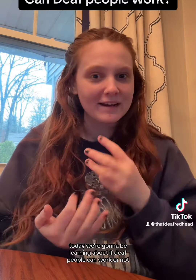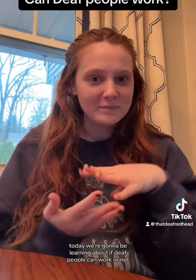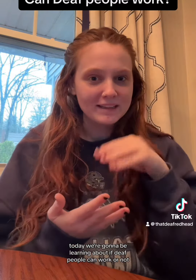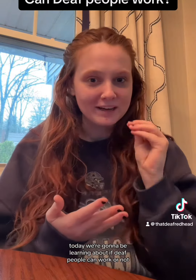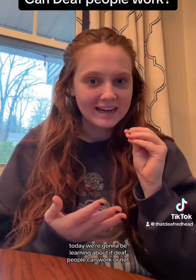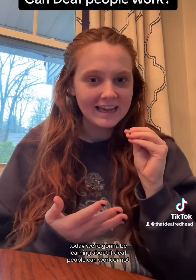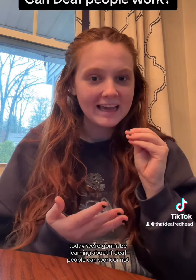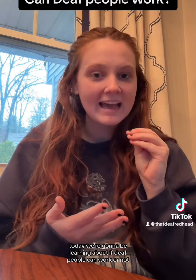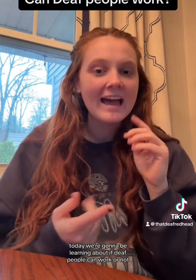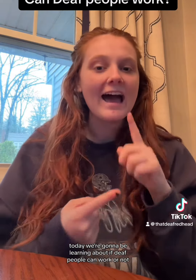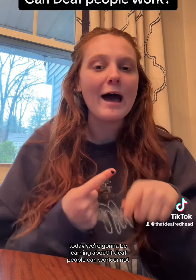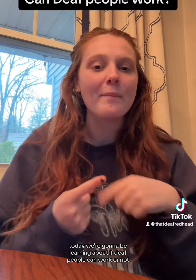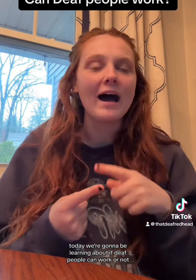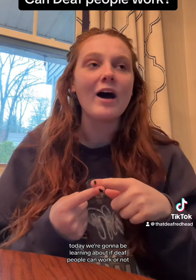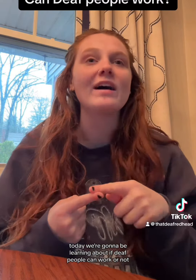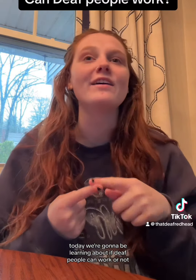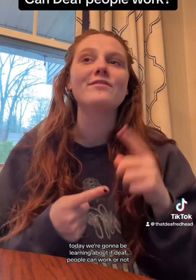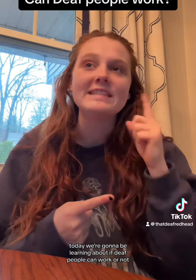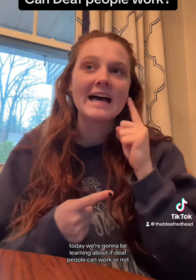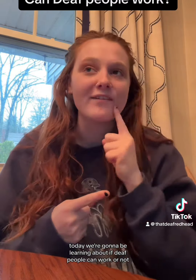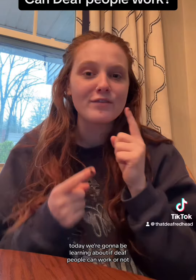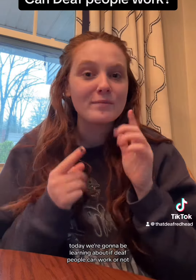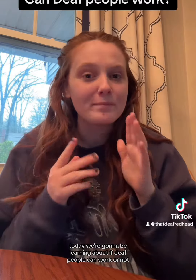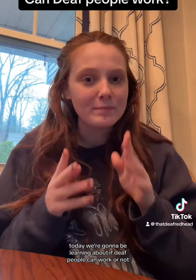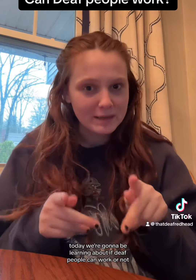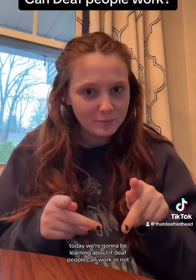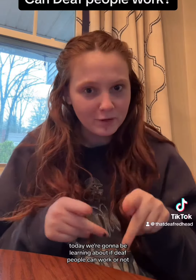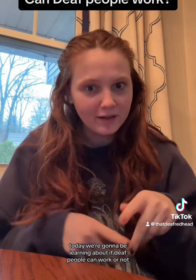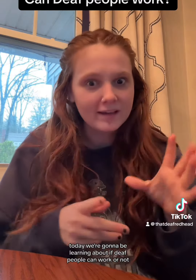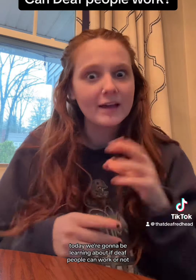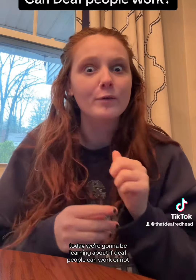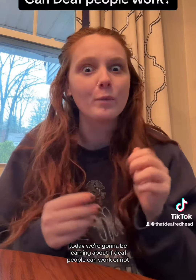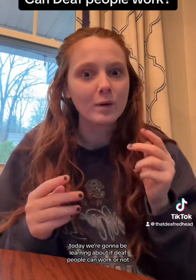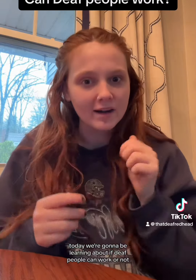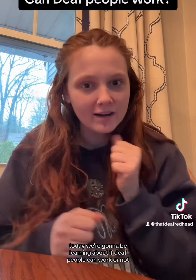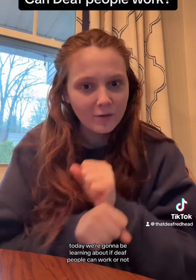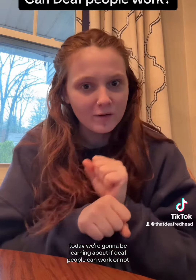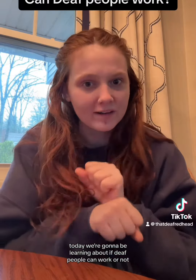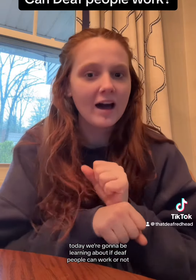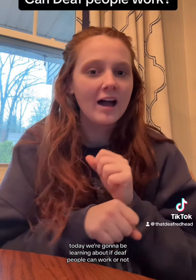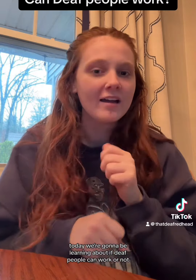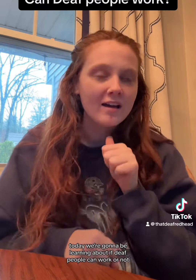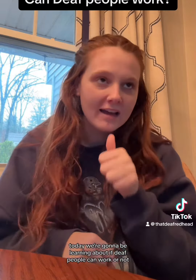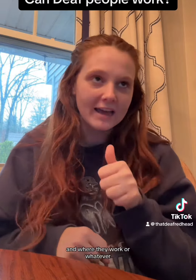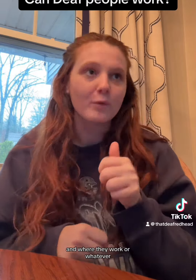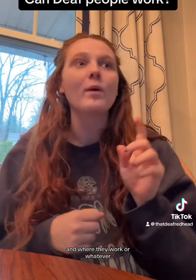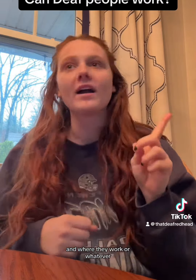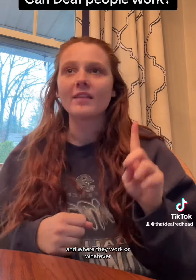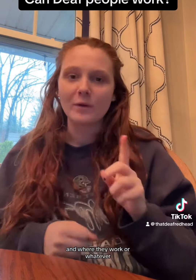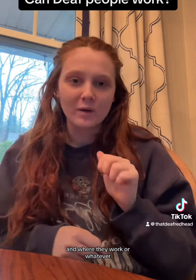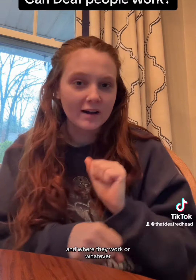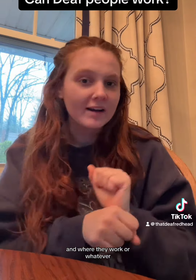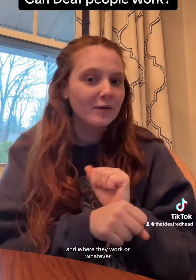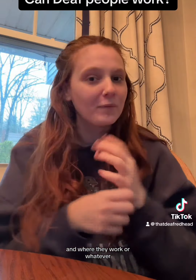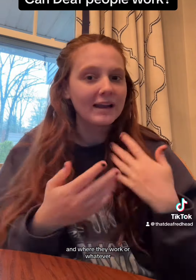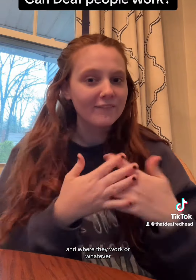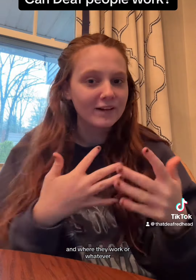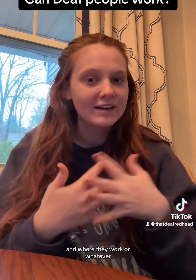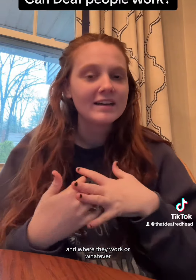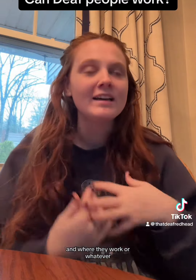be learning about if deaf people can work or not and where they work or whatever.